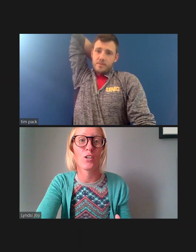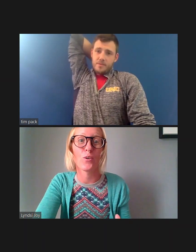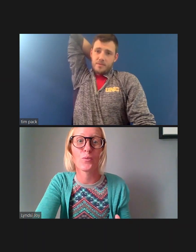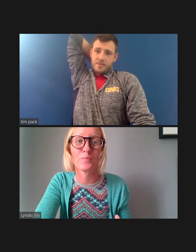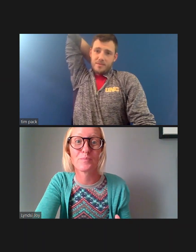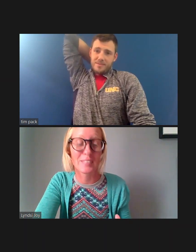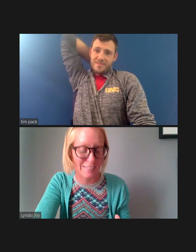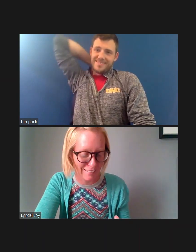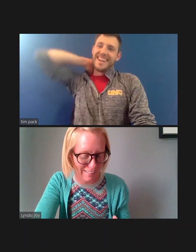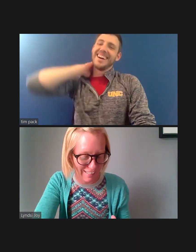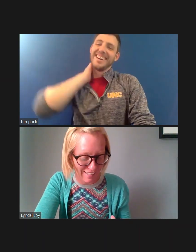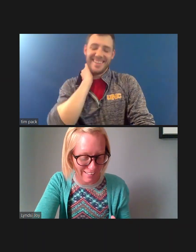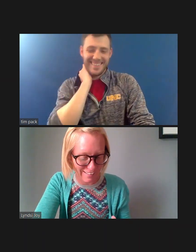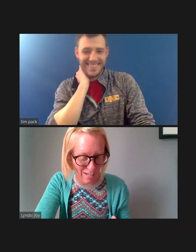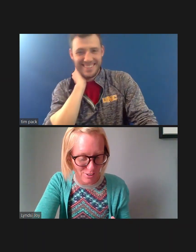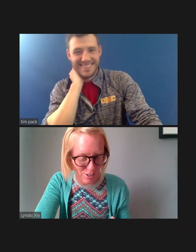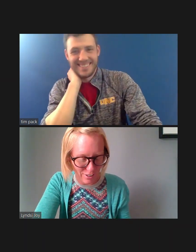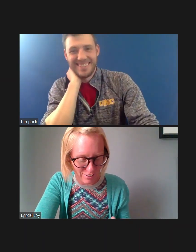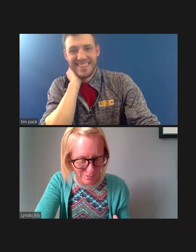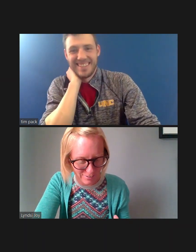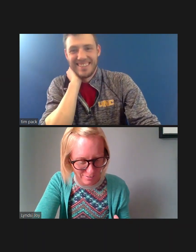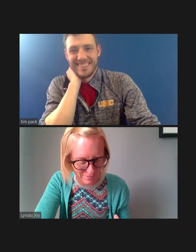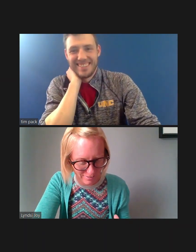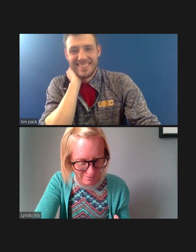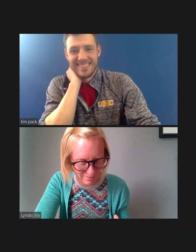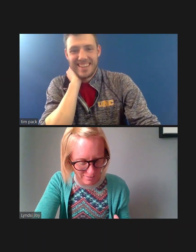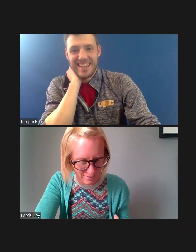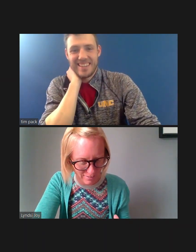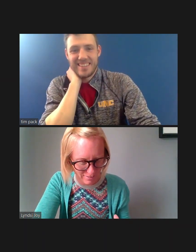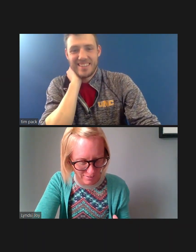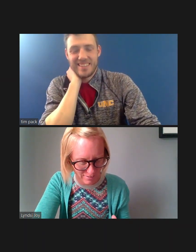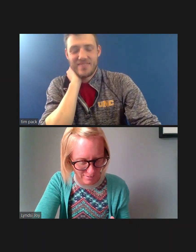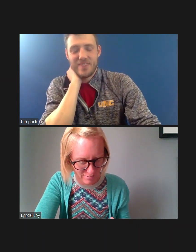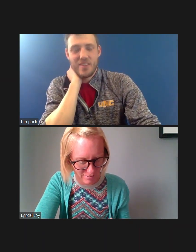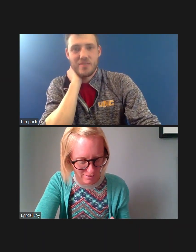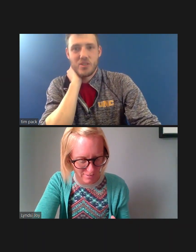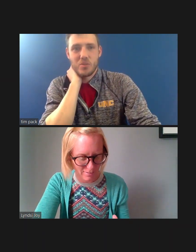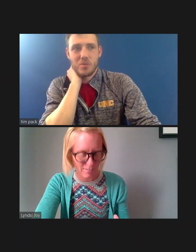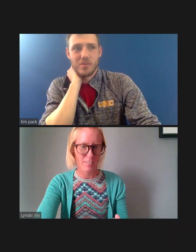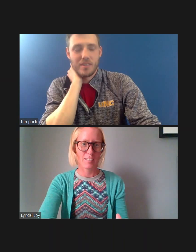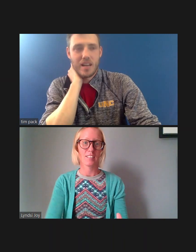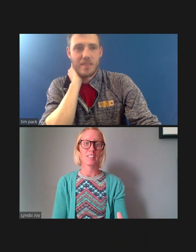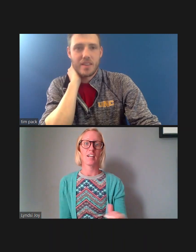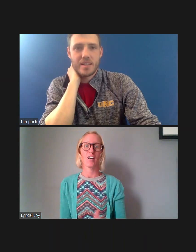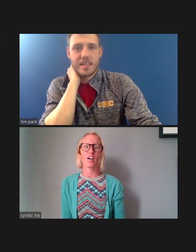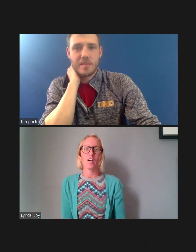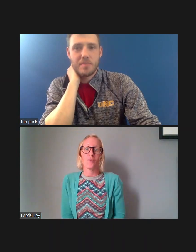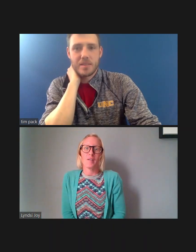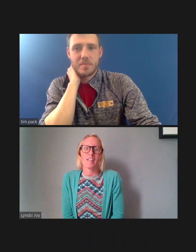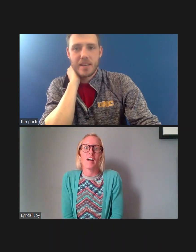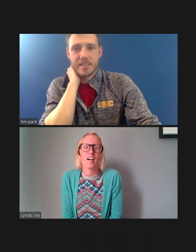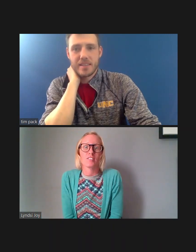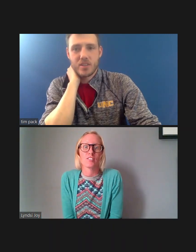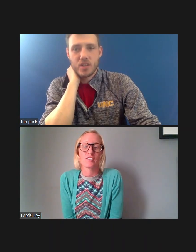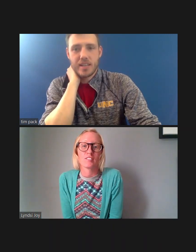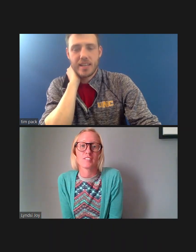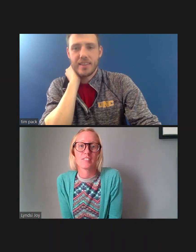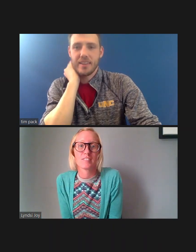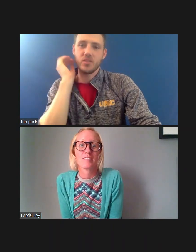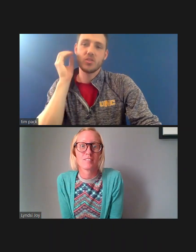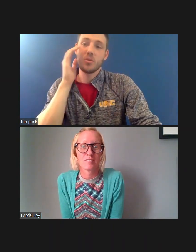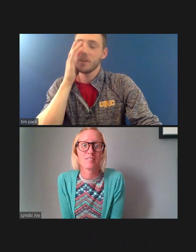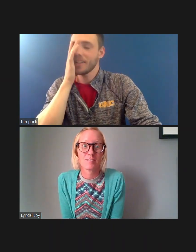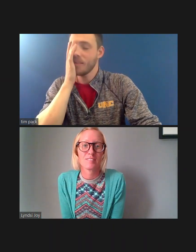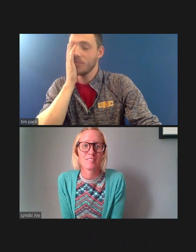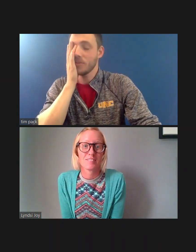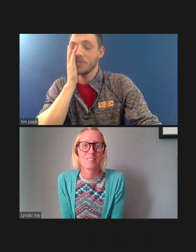theater, so that was hard. Yeah, it's very visual. A lot of things set up in space, and then trying to get